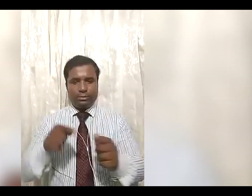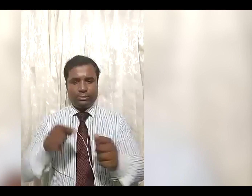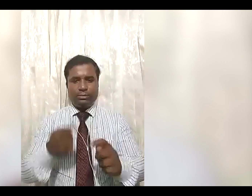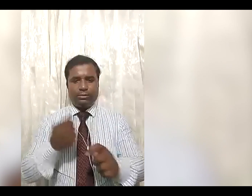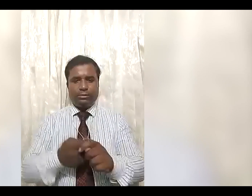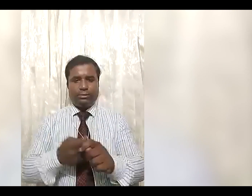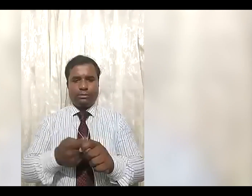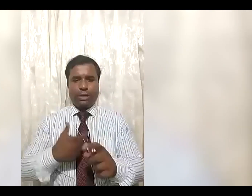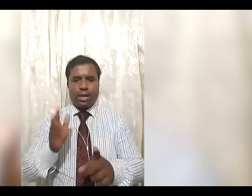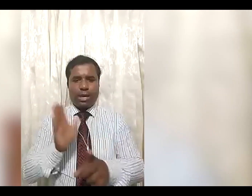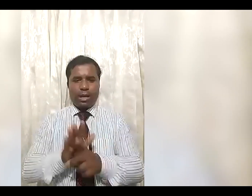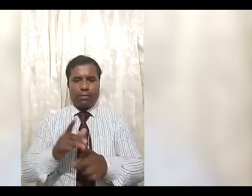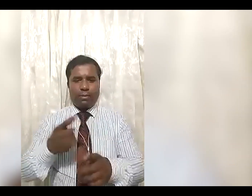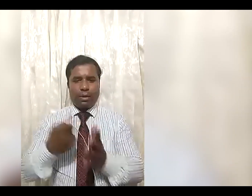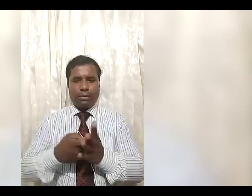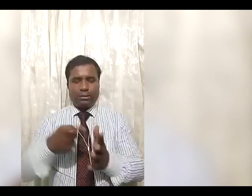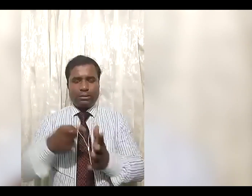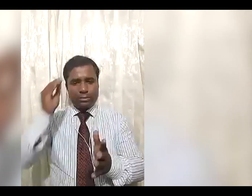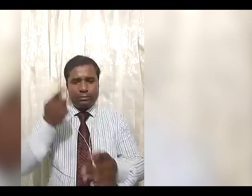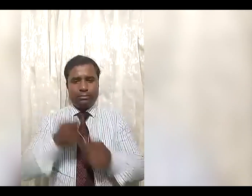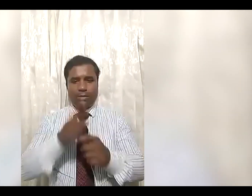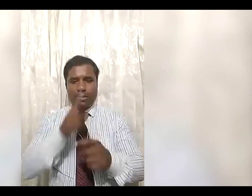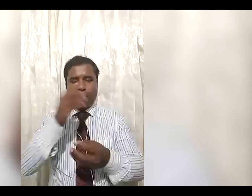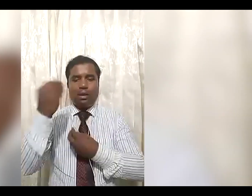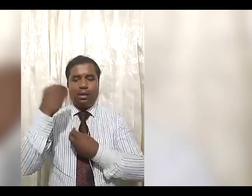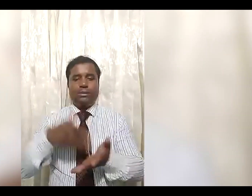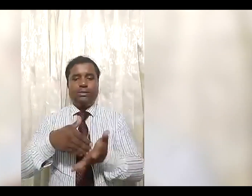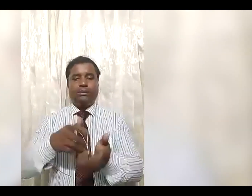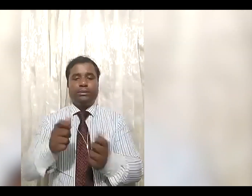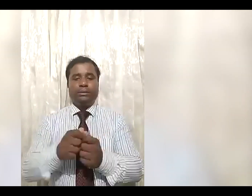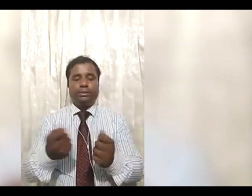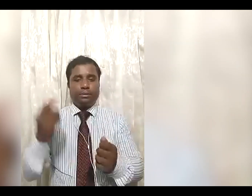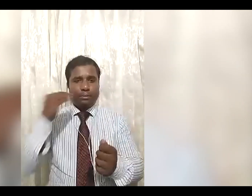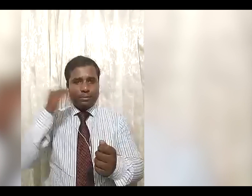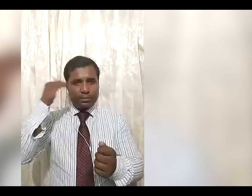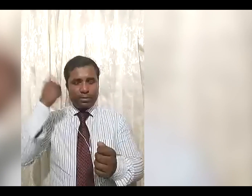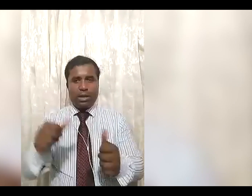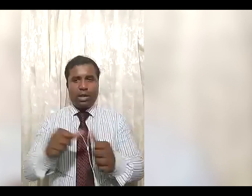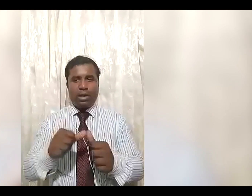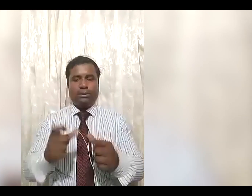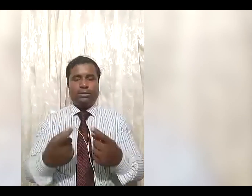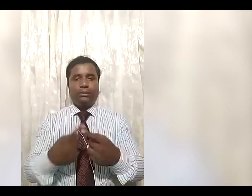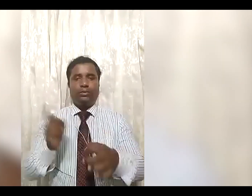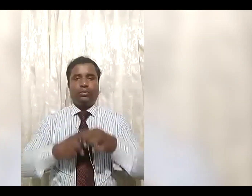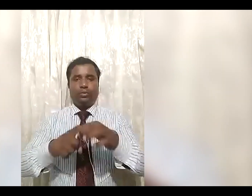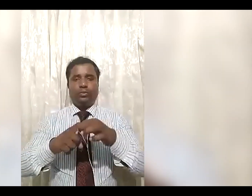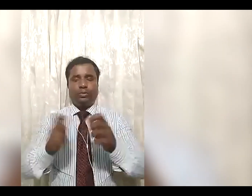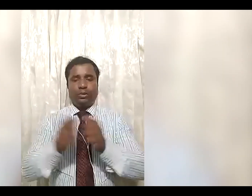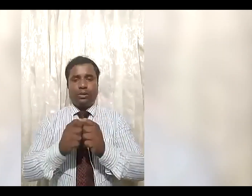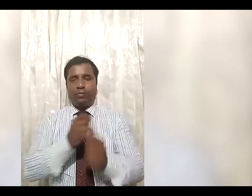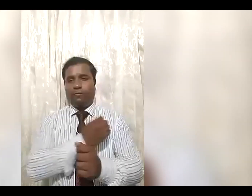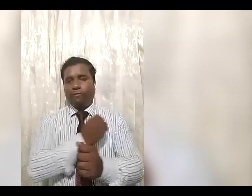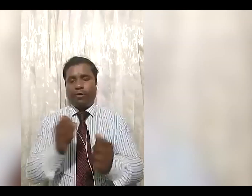pass. And then a few years later, a group of disability activists really pushed and pushed and brought it back